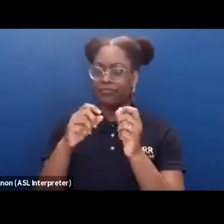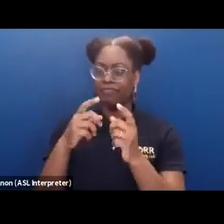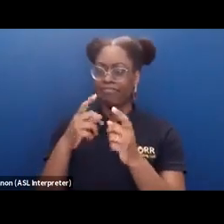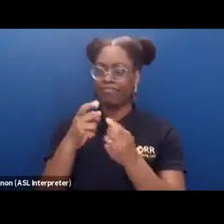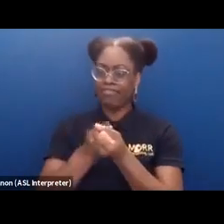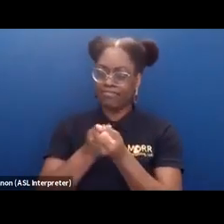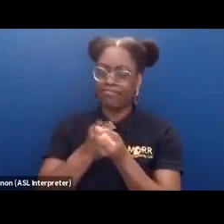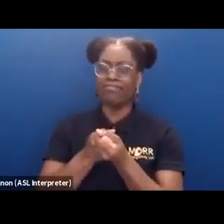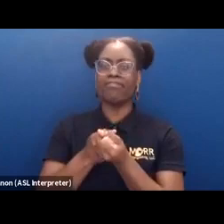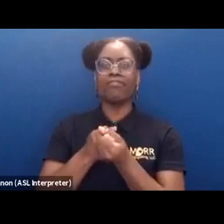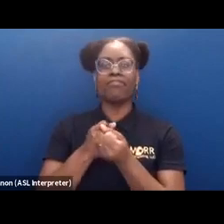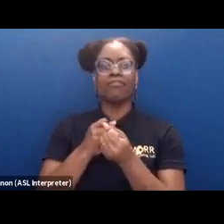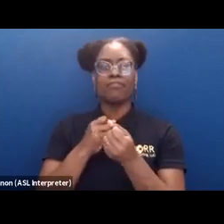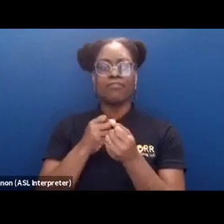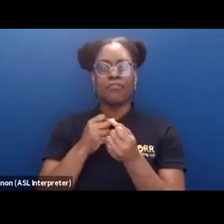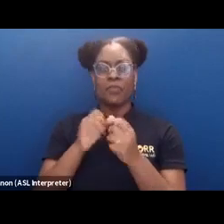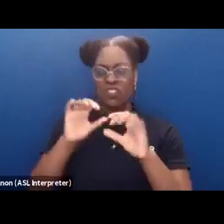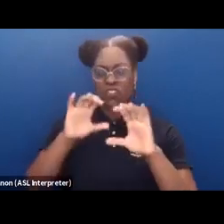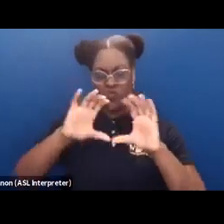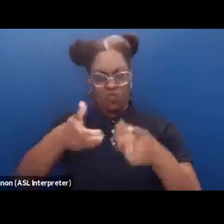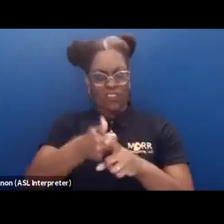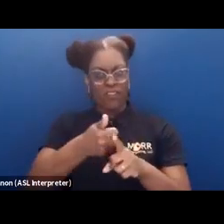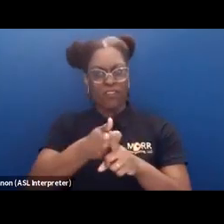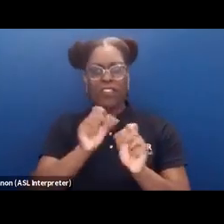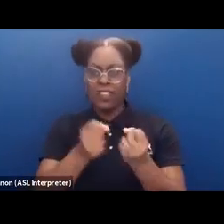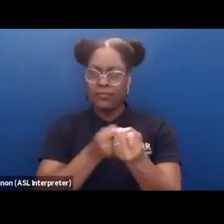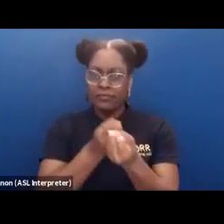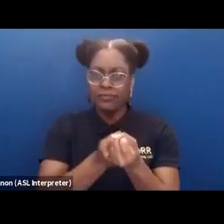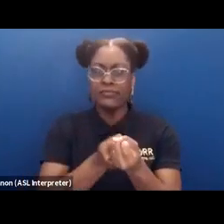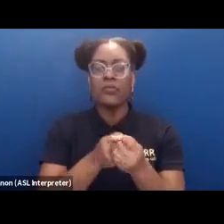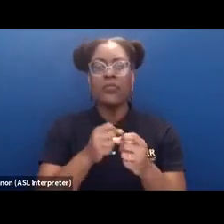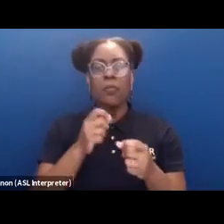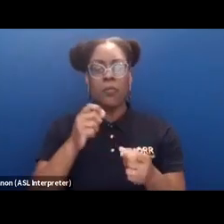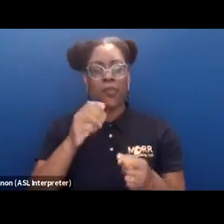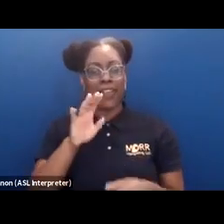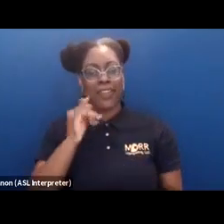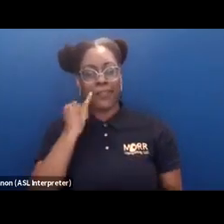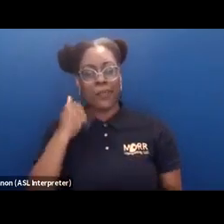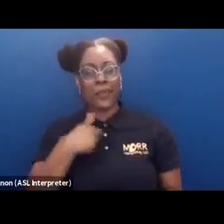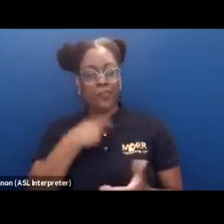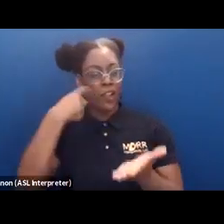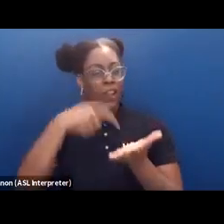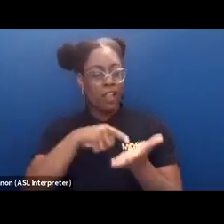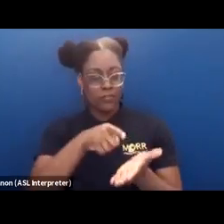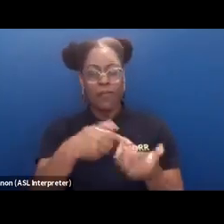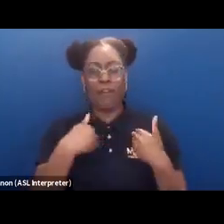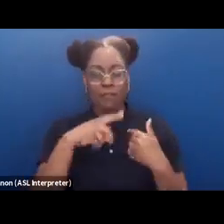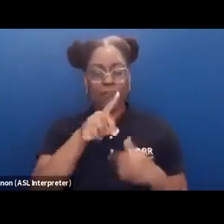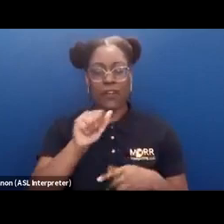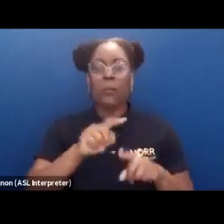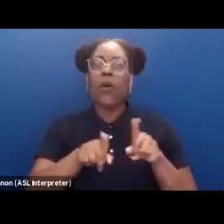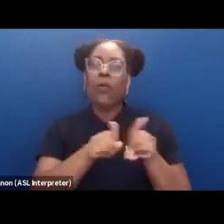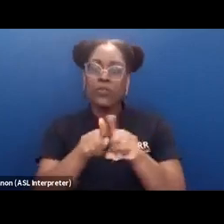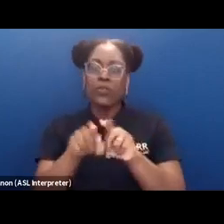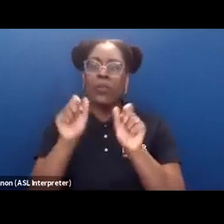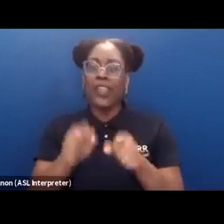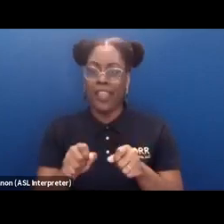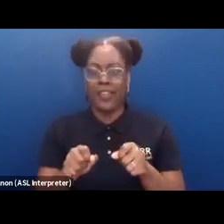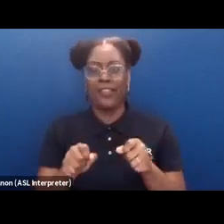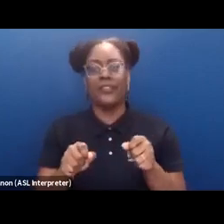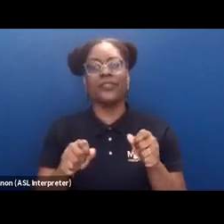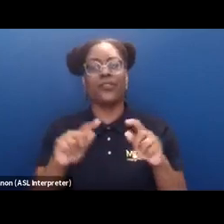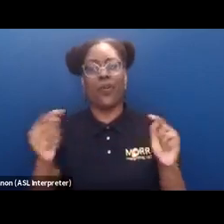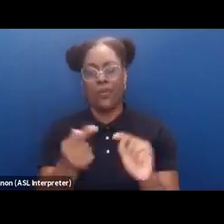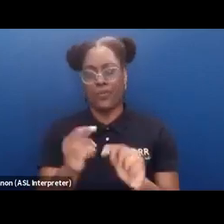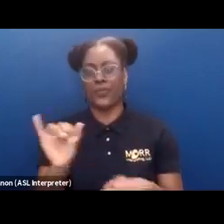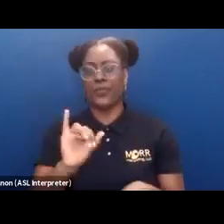ableist understanding of disability, challenge the ways in which disabled people, people of color, experience disability. Because